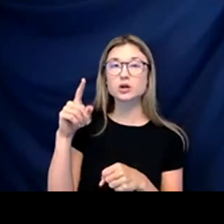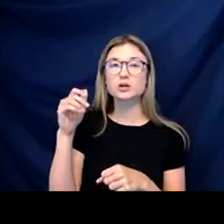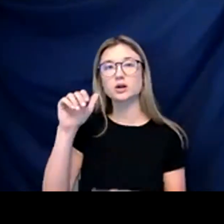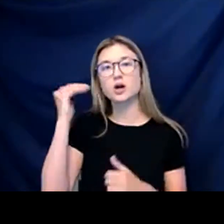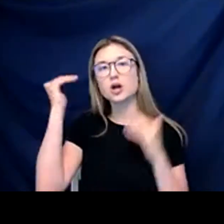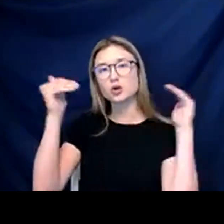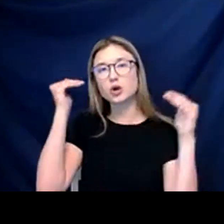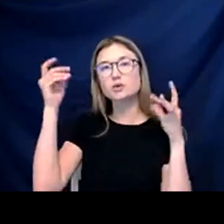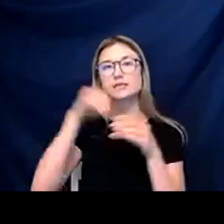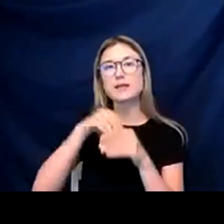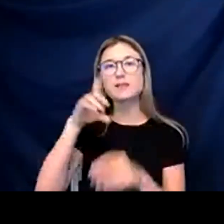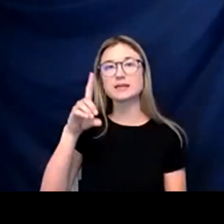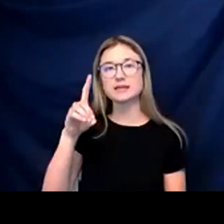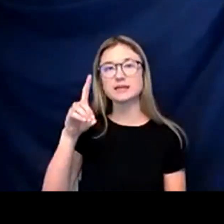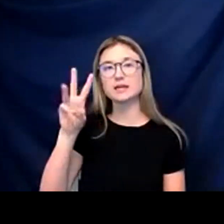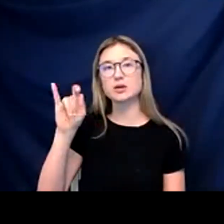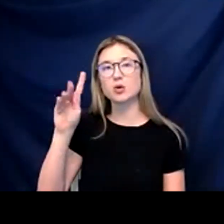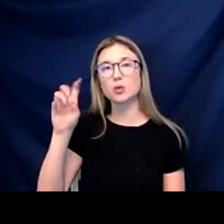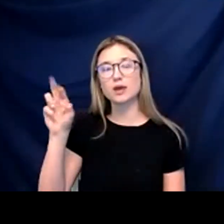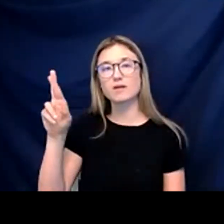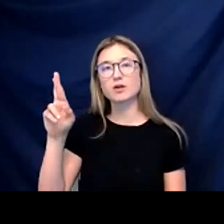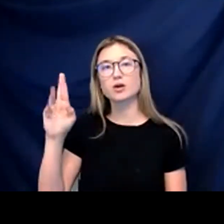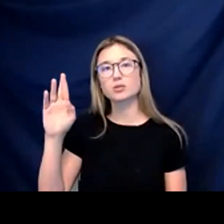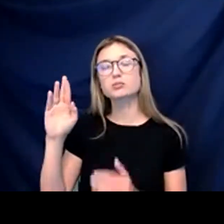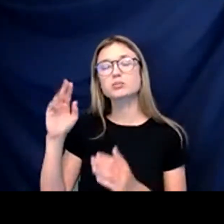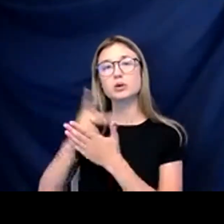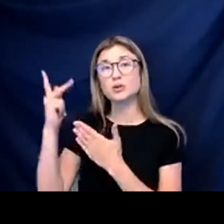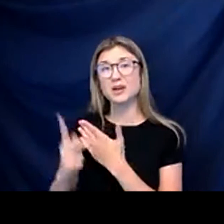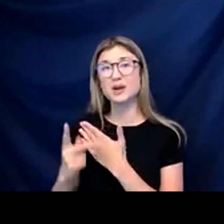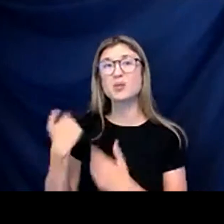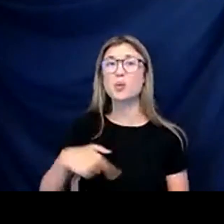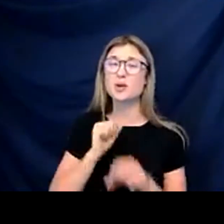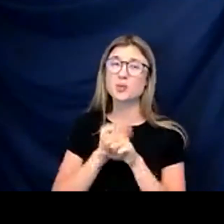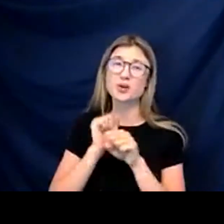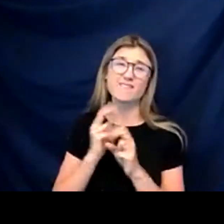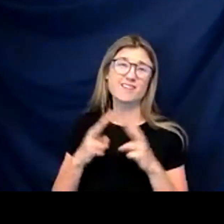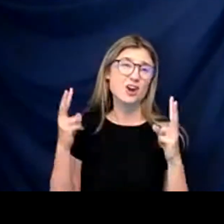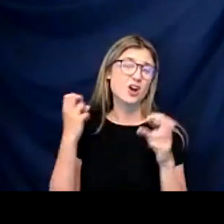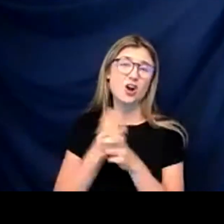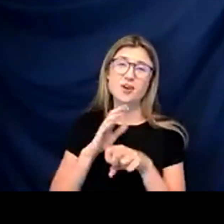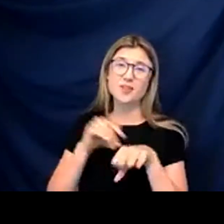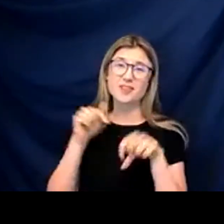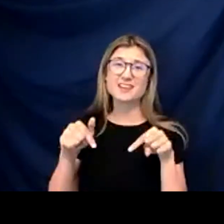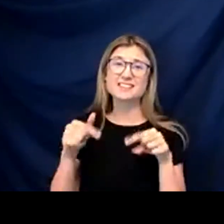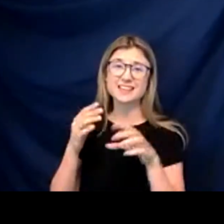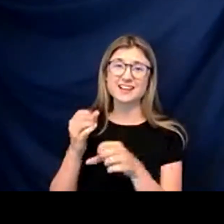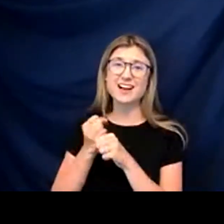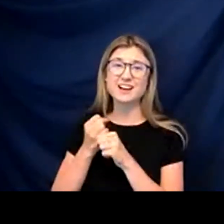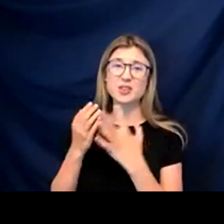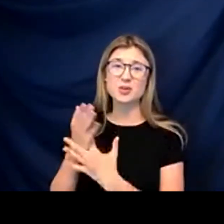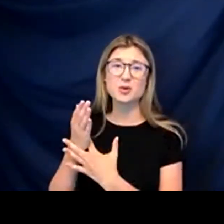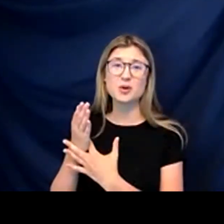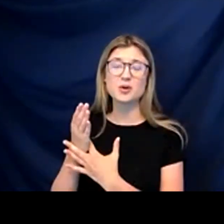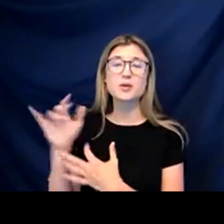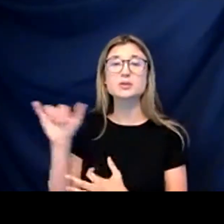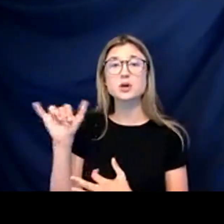programs. A task force worked really hard on this and got it through the process. There was also an accompanying resolution